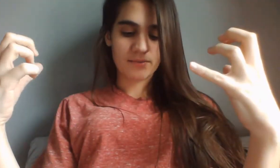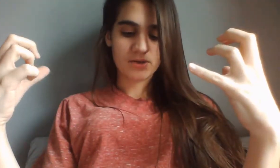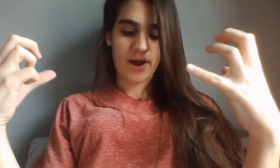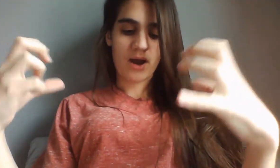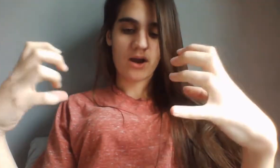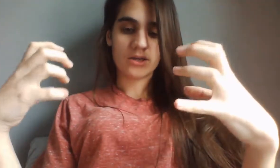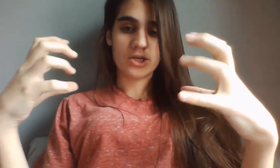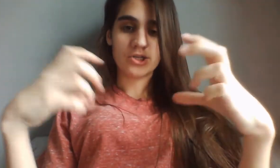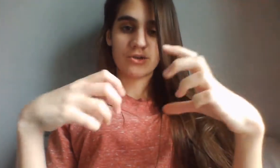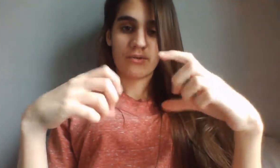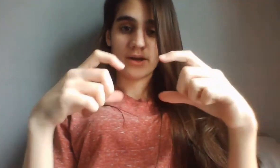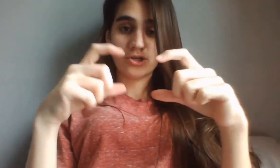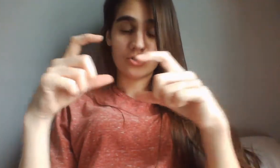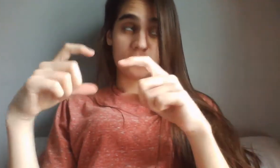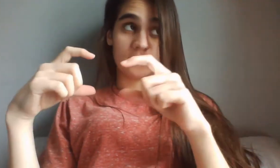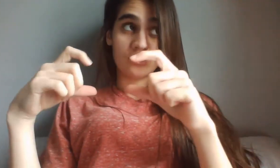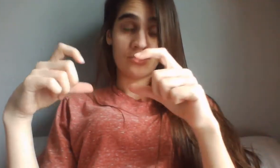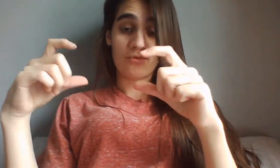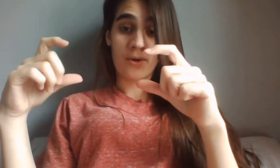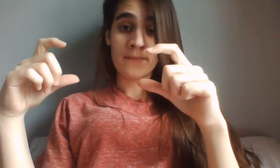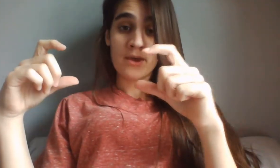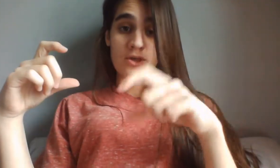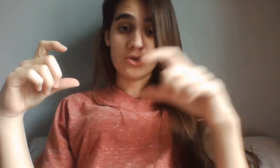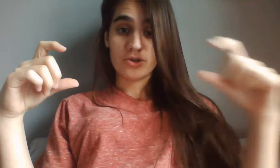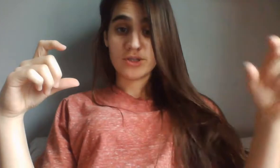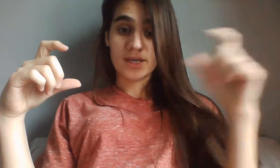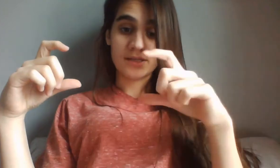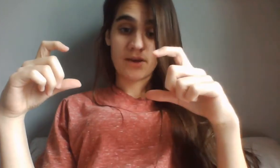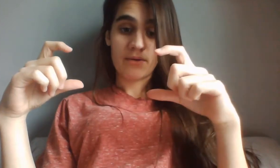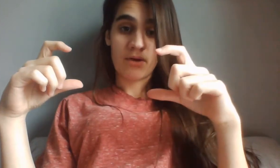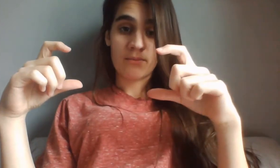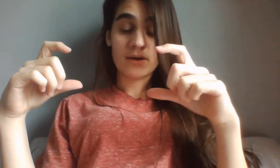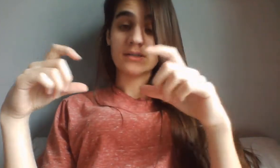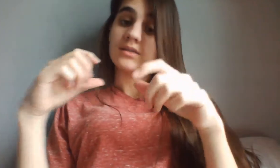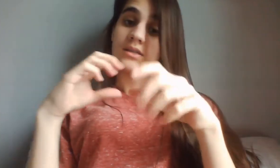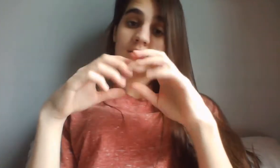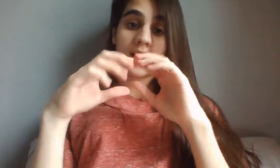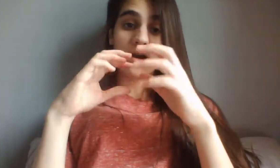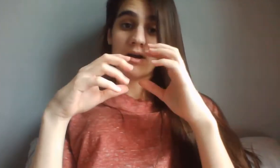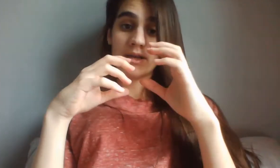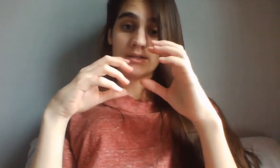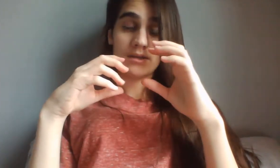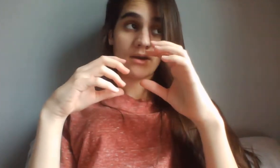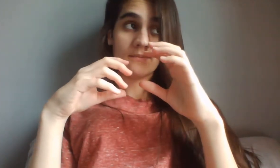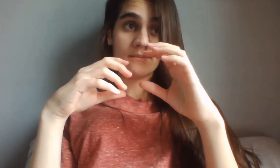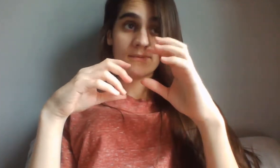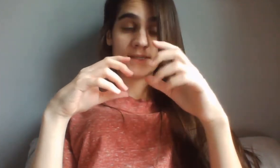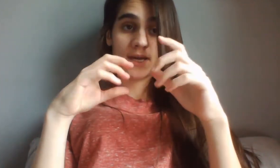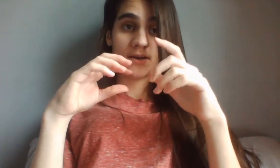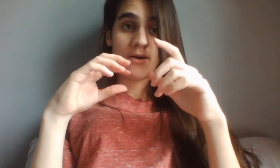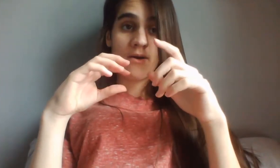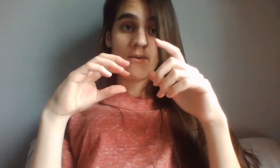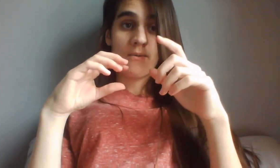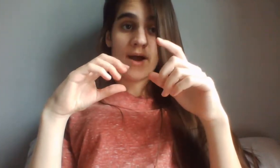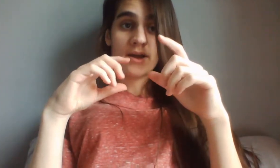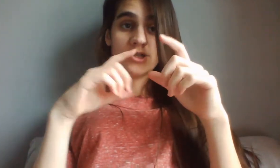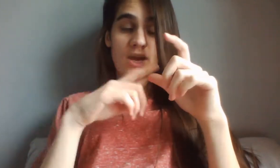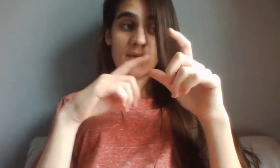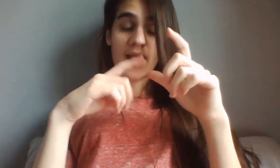quite hard, and it showed quite a juxtaposition from the other scenes going on, because there's this light-hearted scene where Jamie and